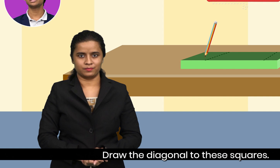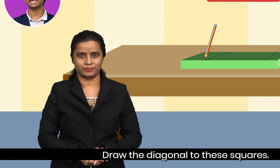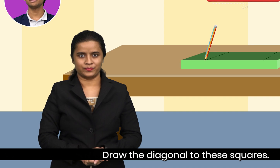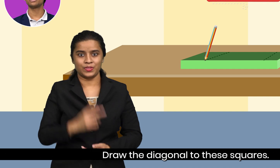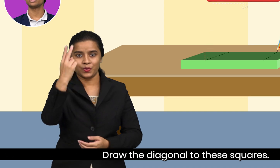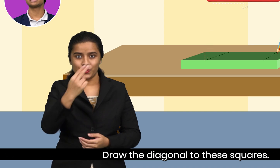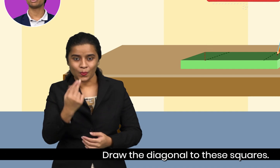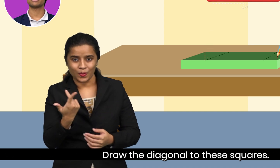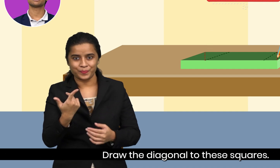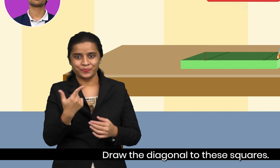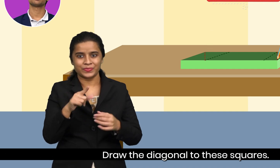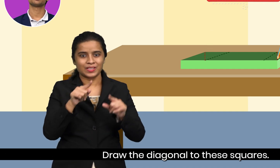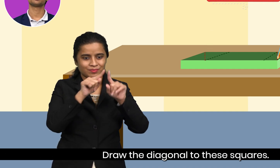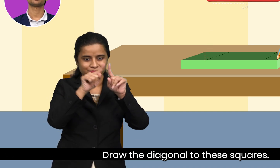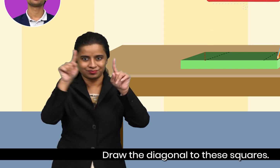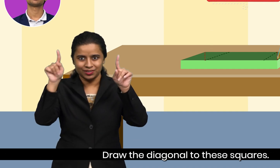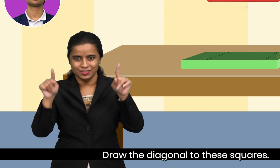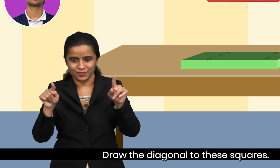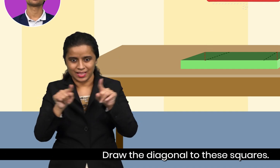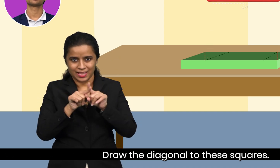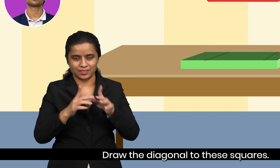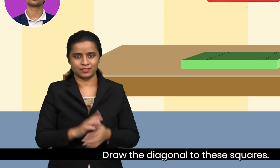Draw the diagonal to these squares.